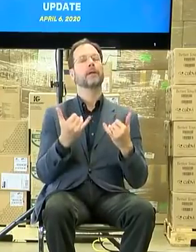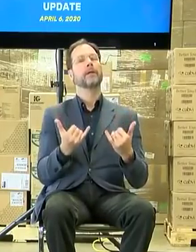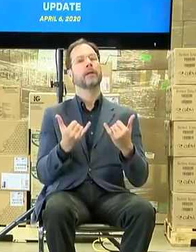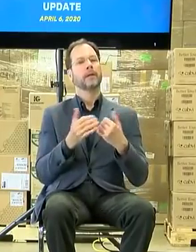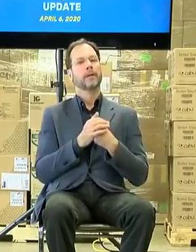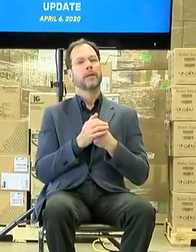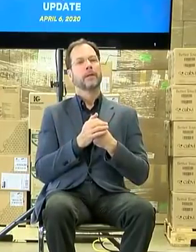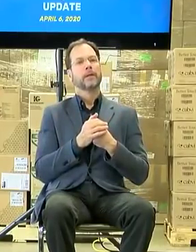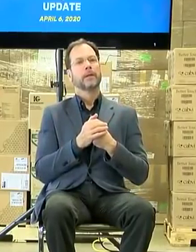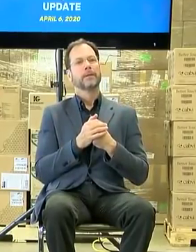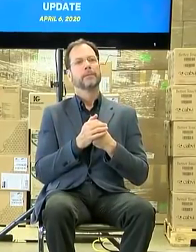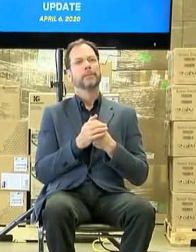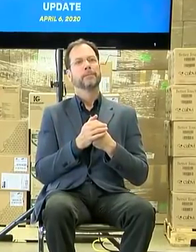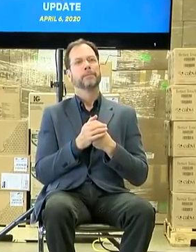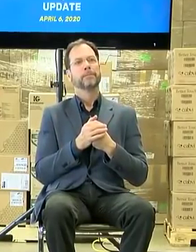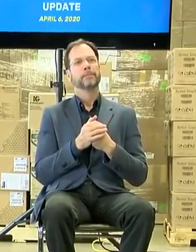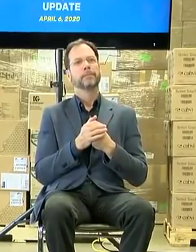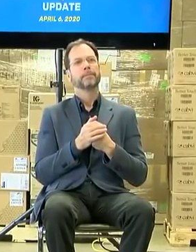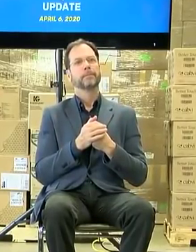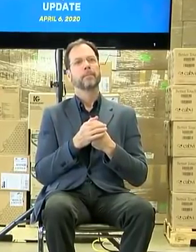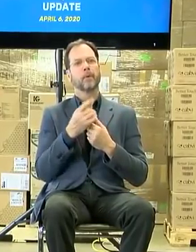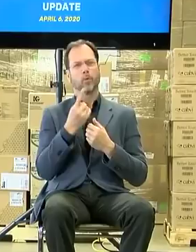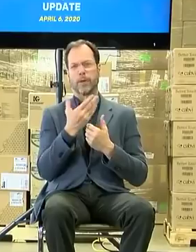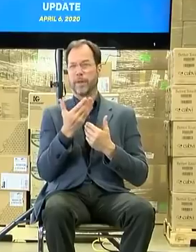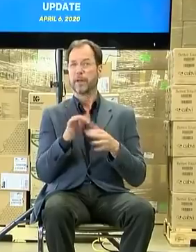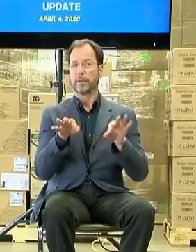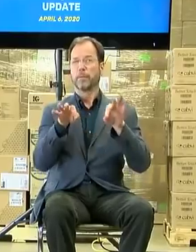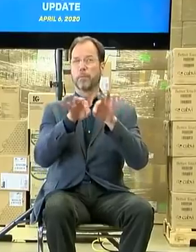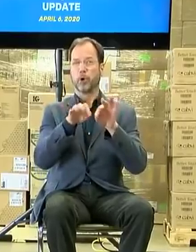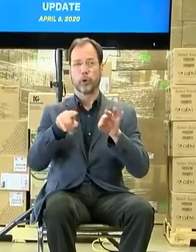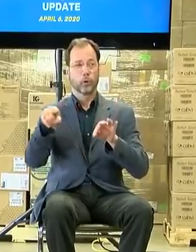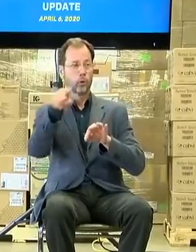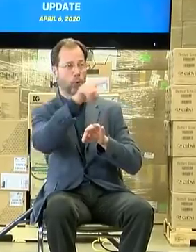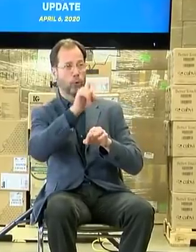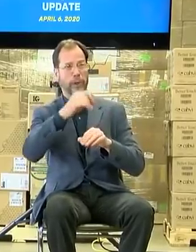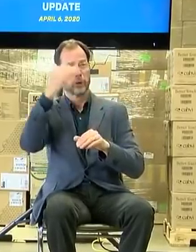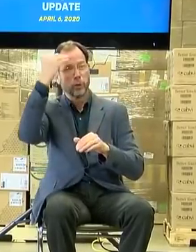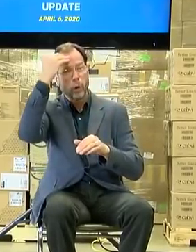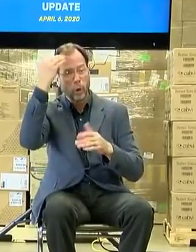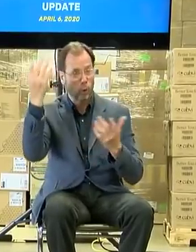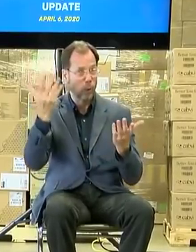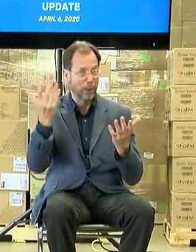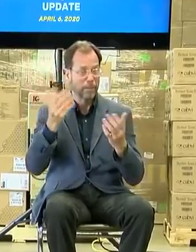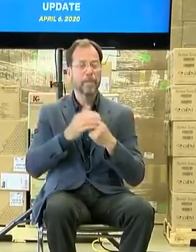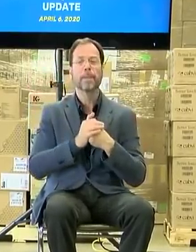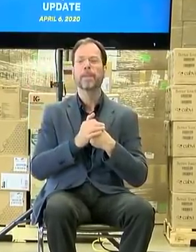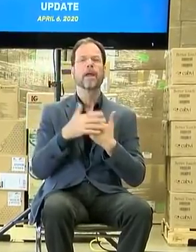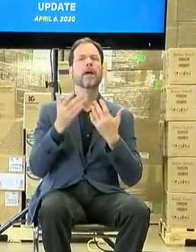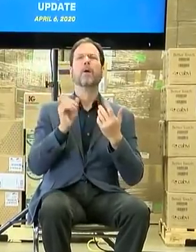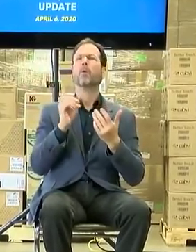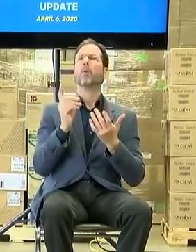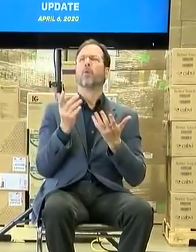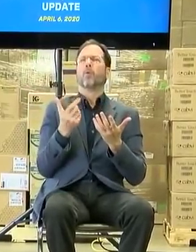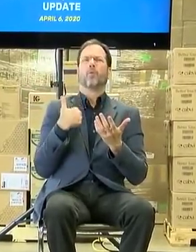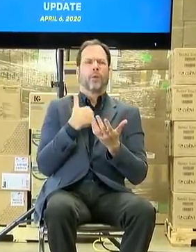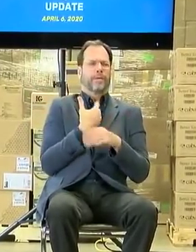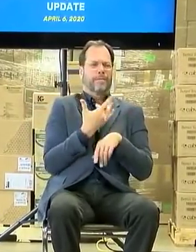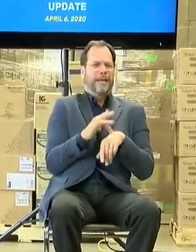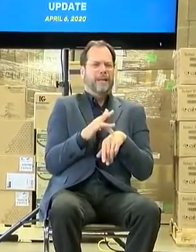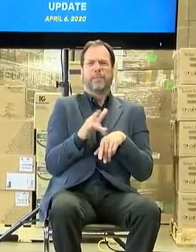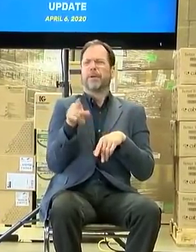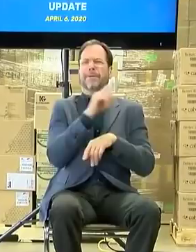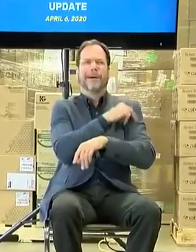to have information about is availability of healthcare